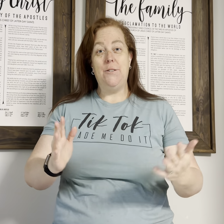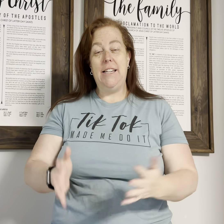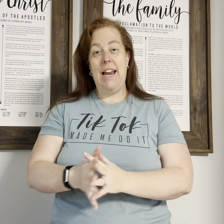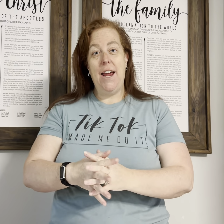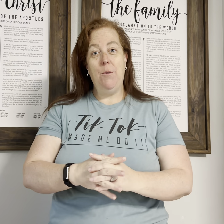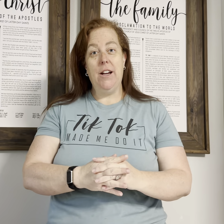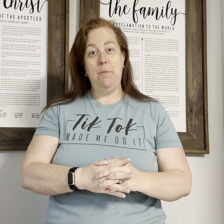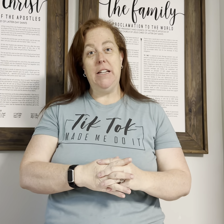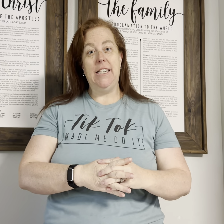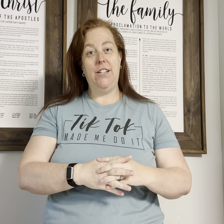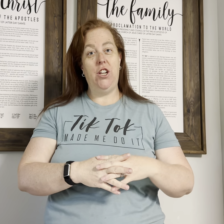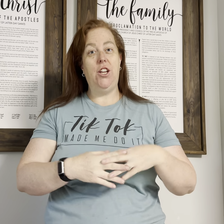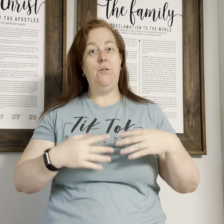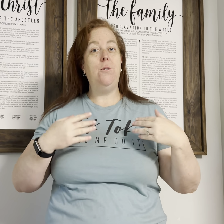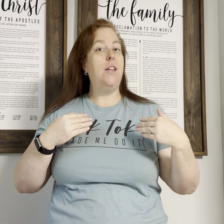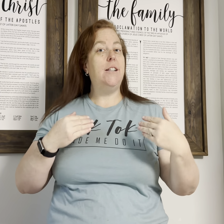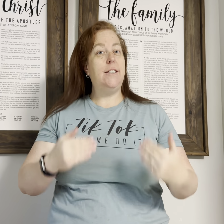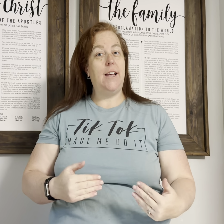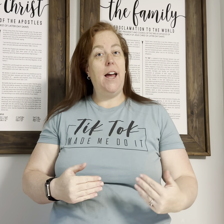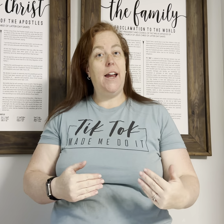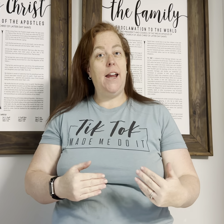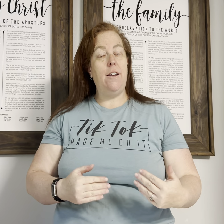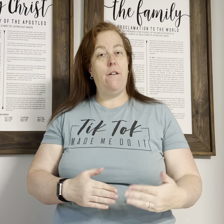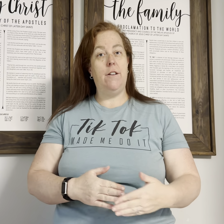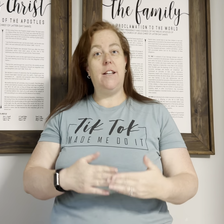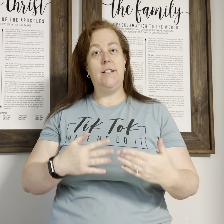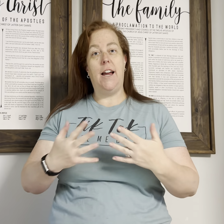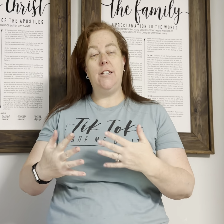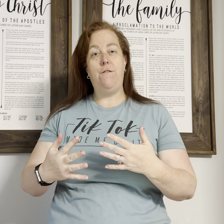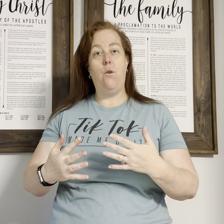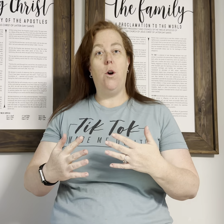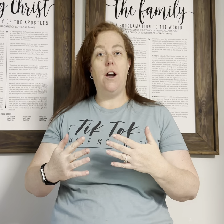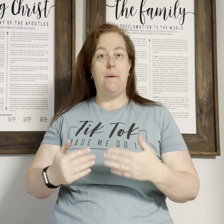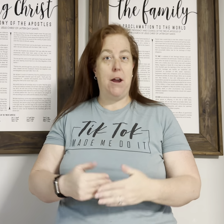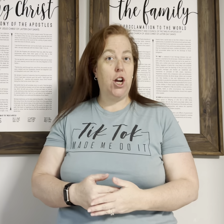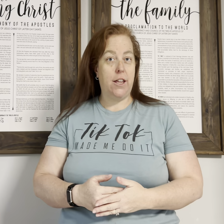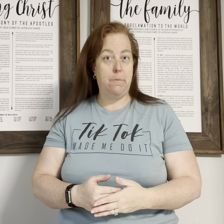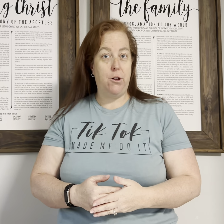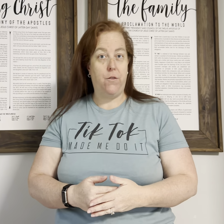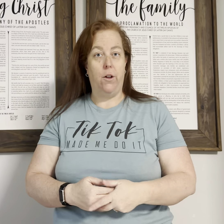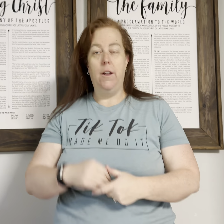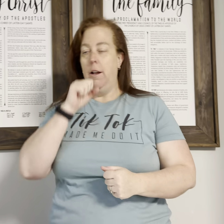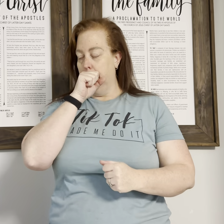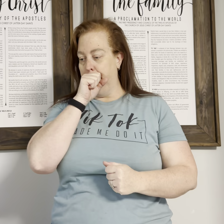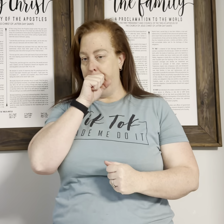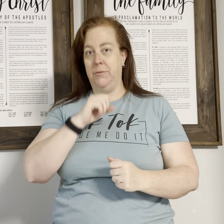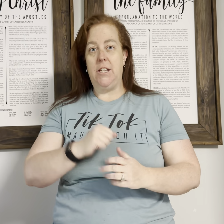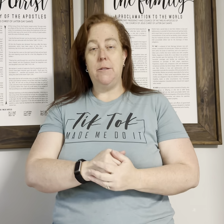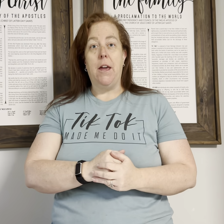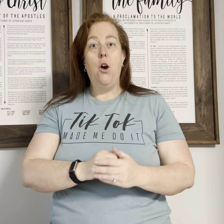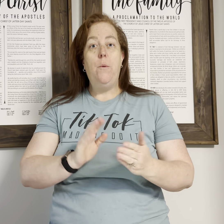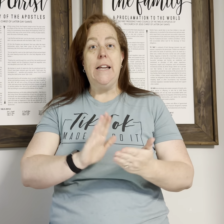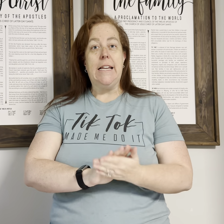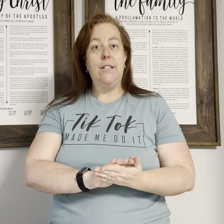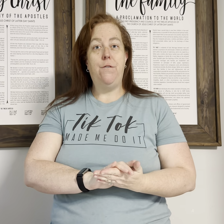So today we're going to be teaching you the signs for America the Beautiful. Excuse me. We did this for